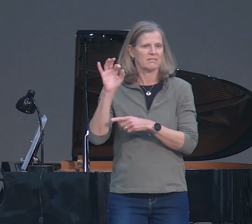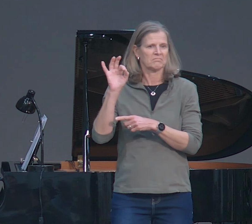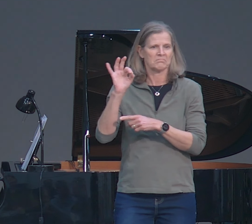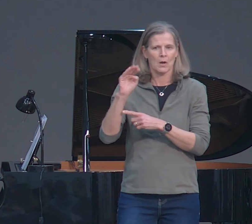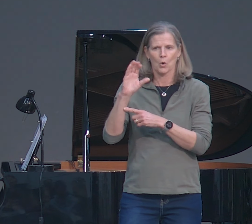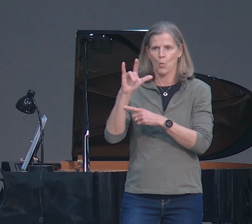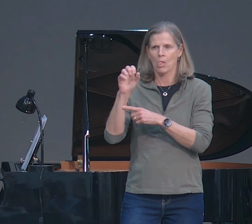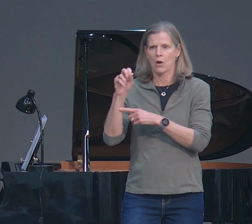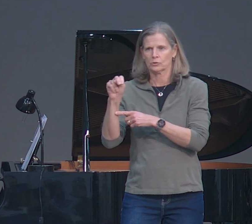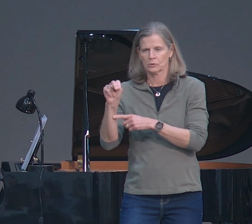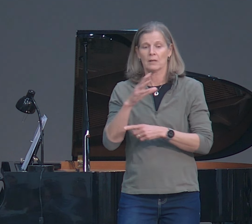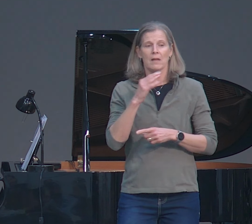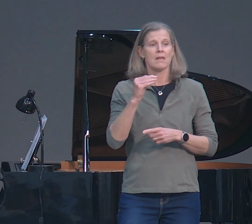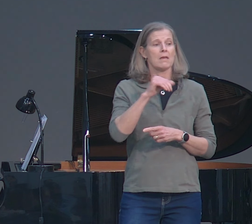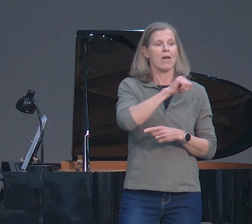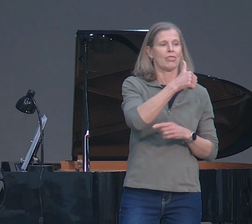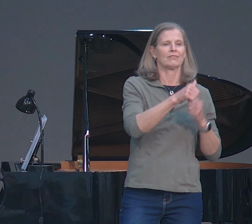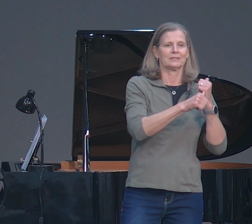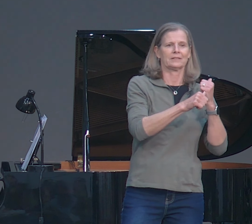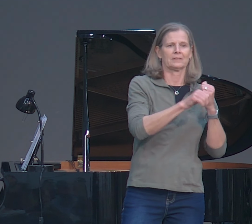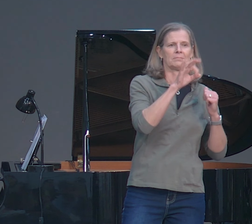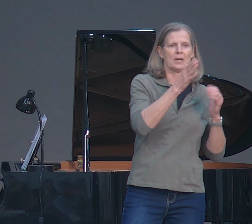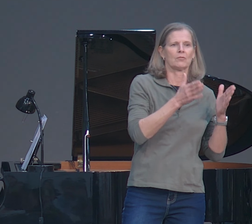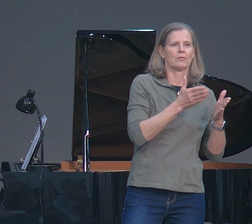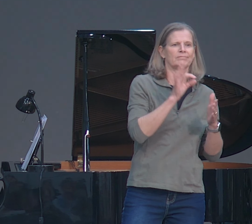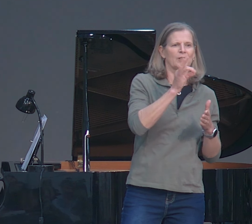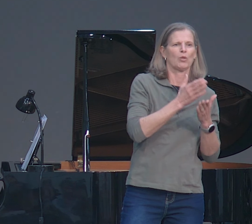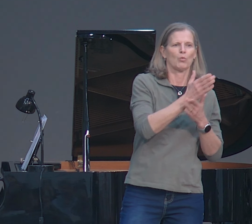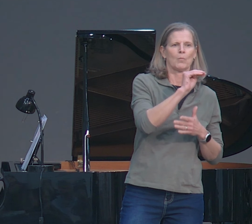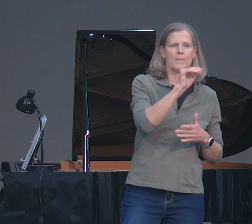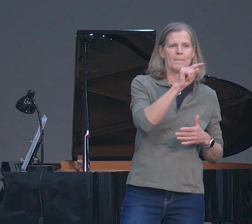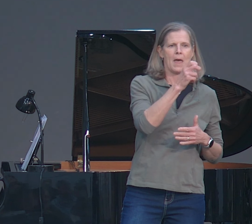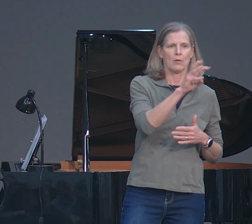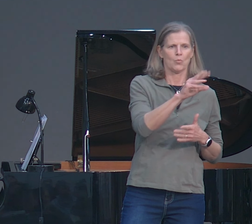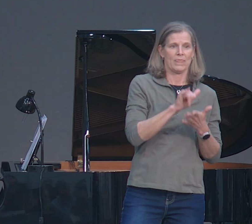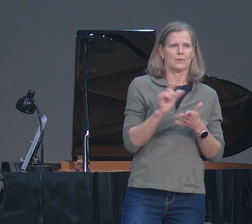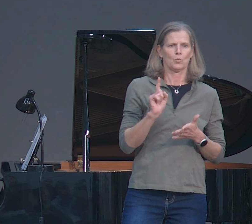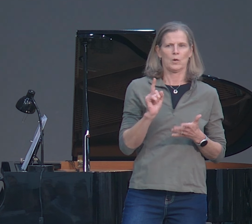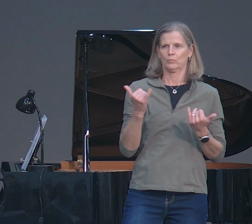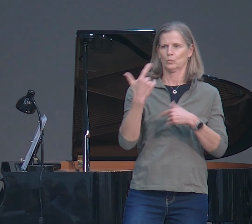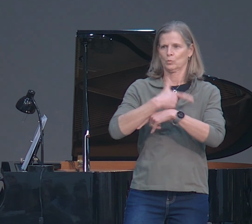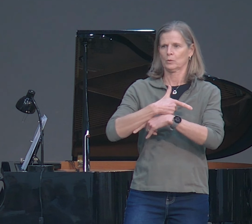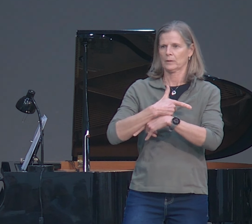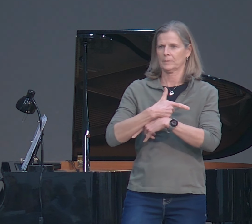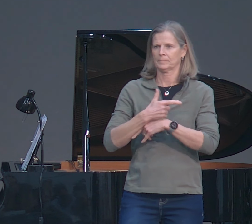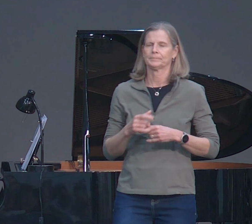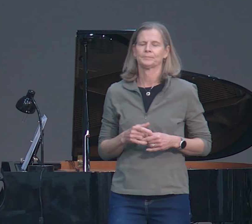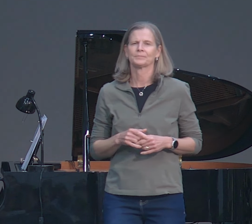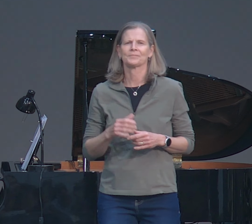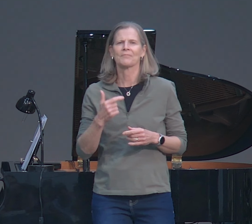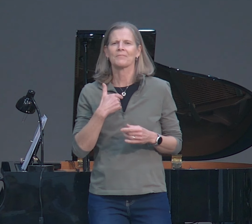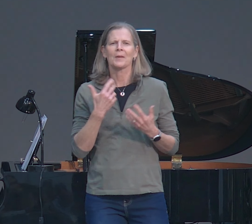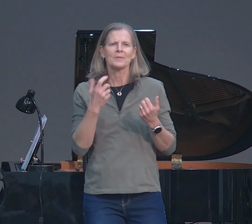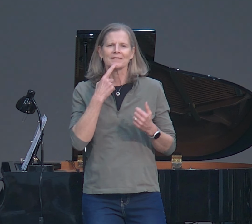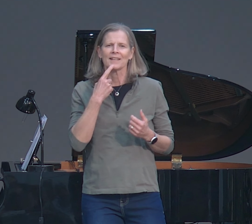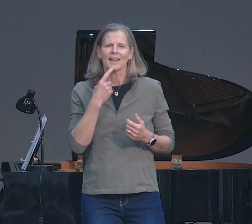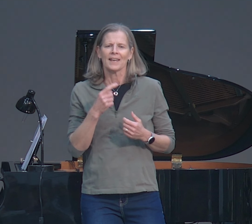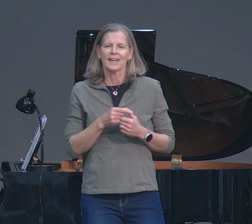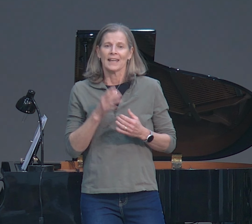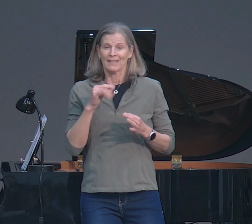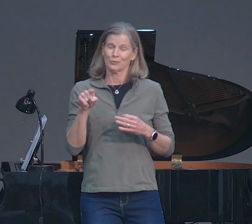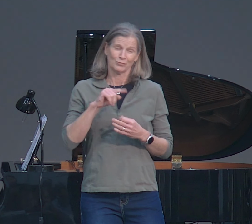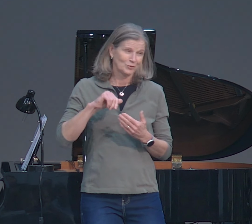us, associate pastors, are preaching through the book of Matthew. And so that's where we are today. And also, I did just want to say, if you're